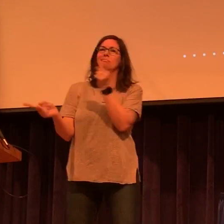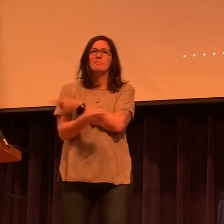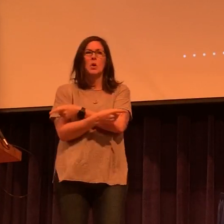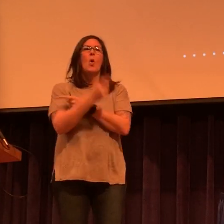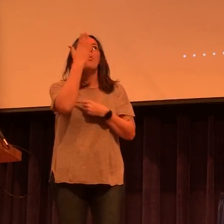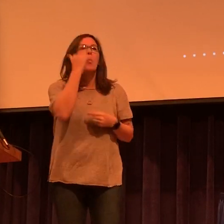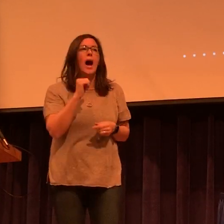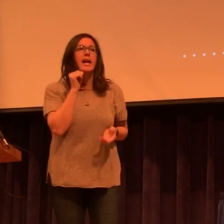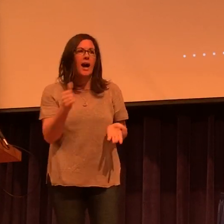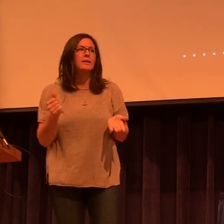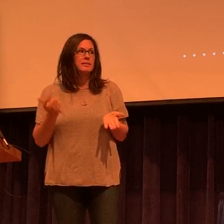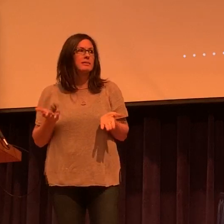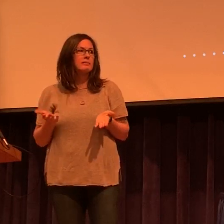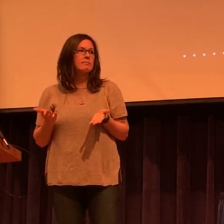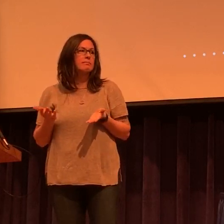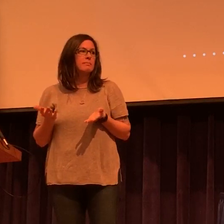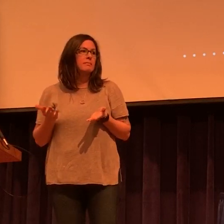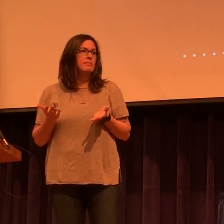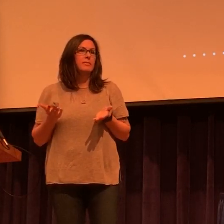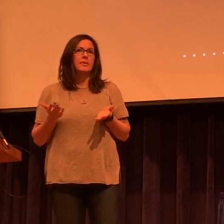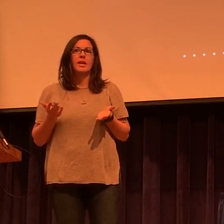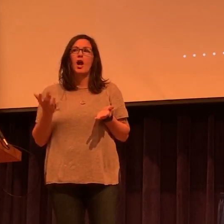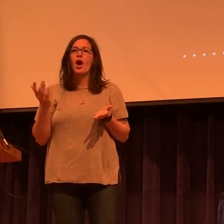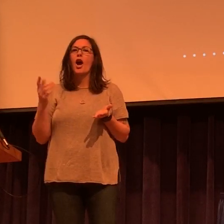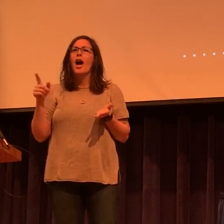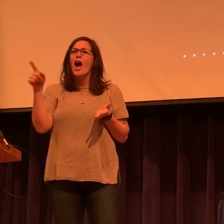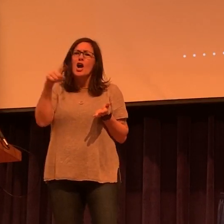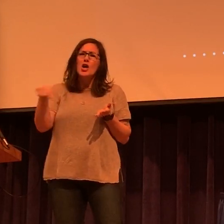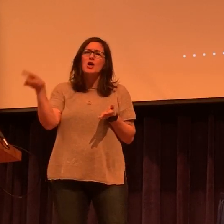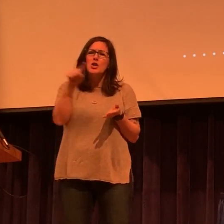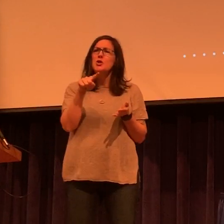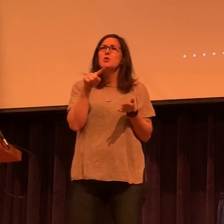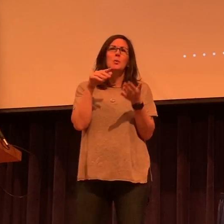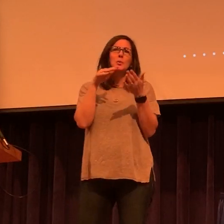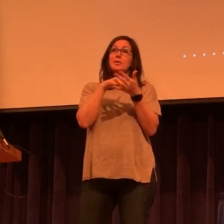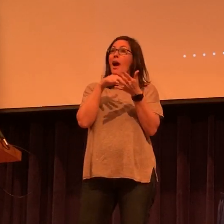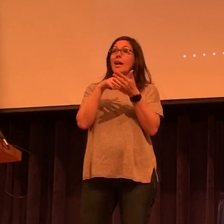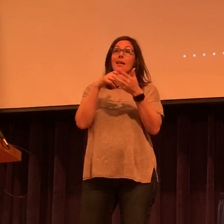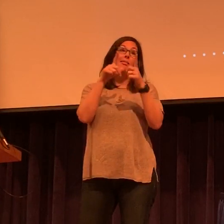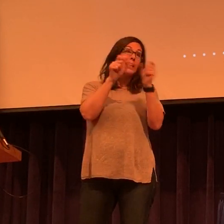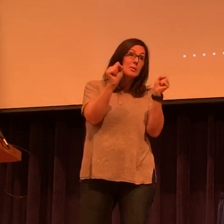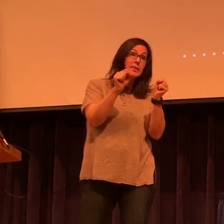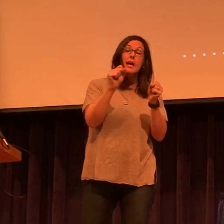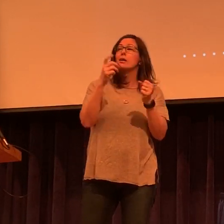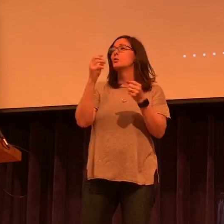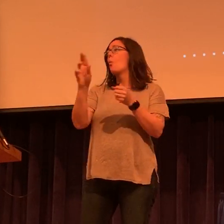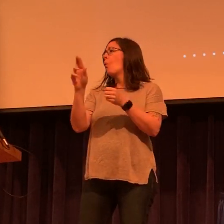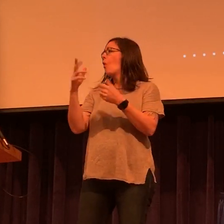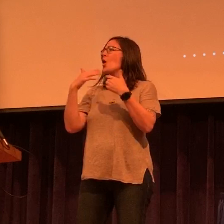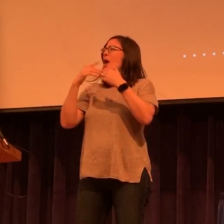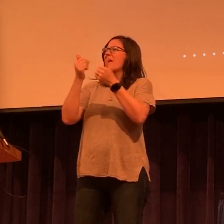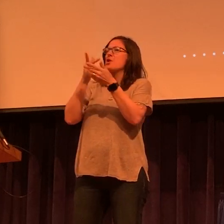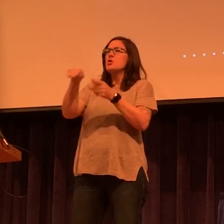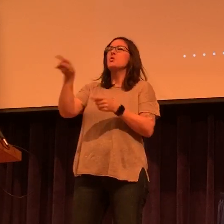include sign languages? And to that, I would say, why not? If you study